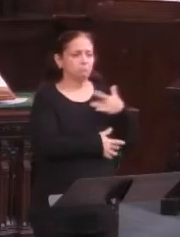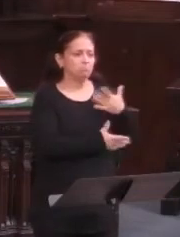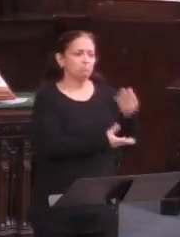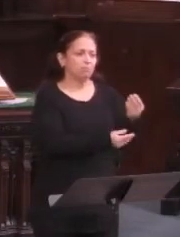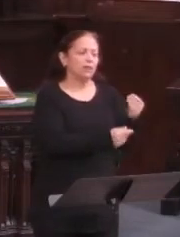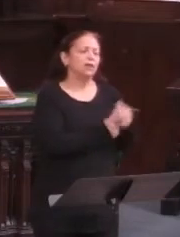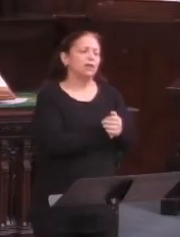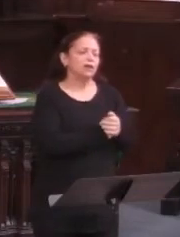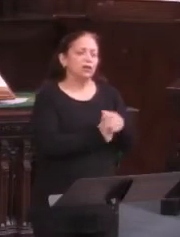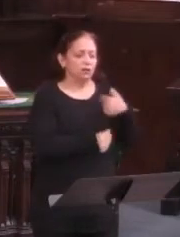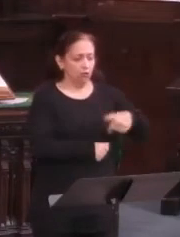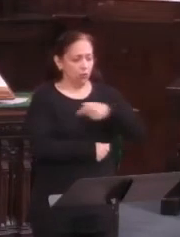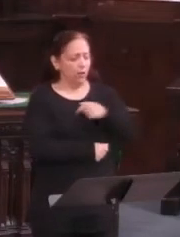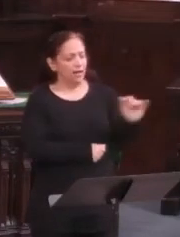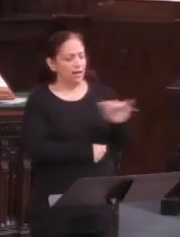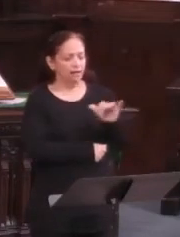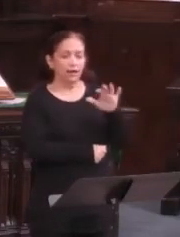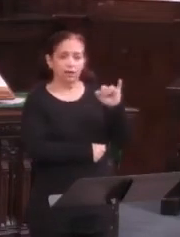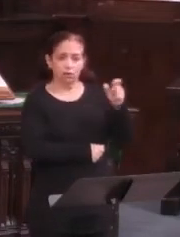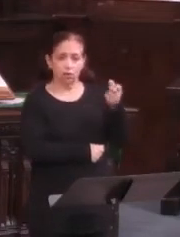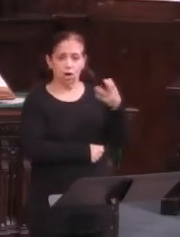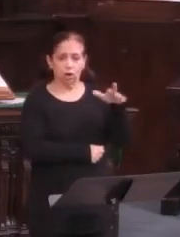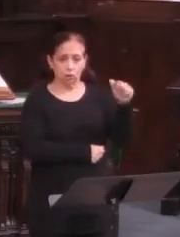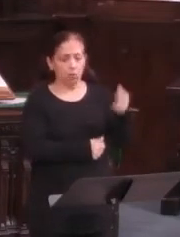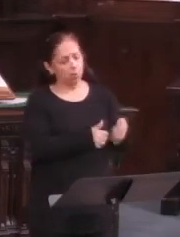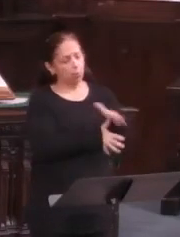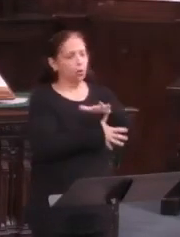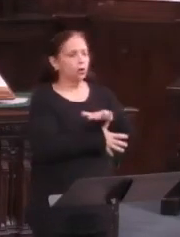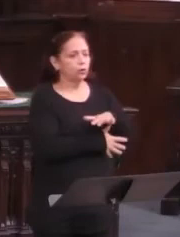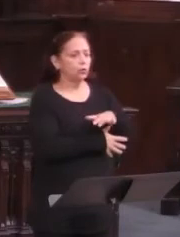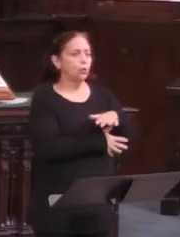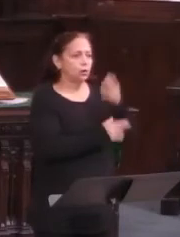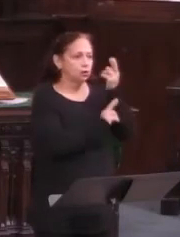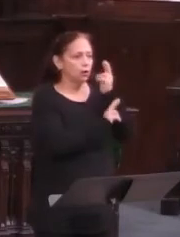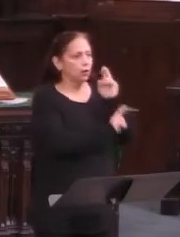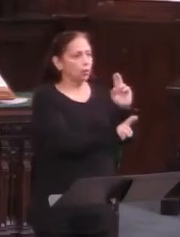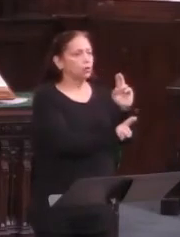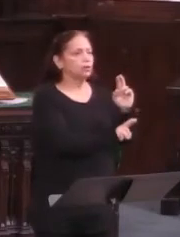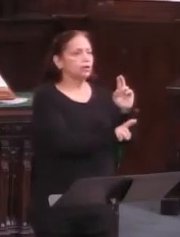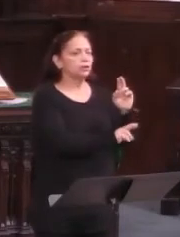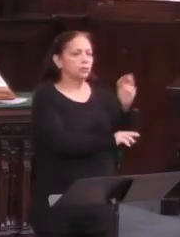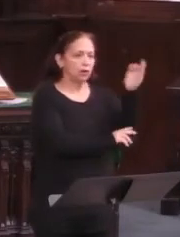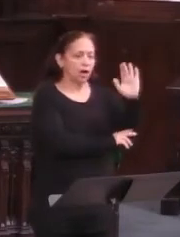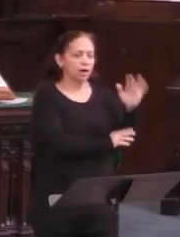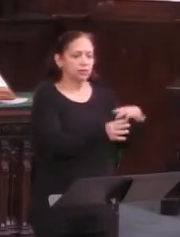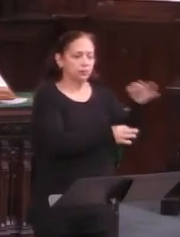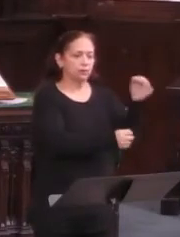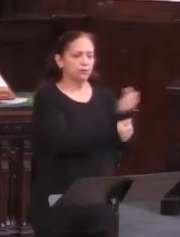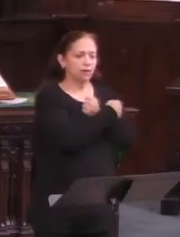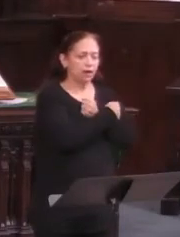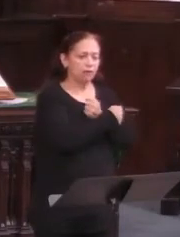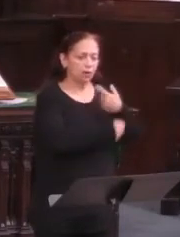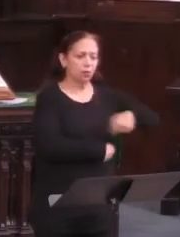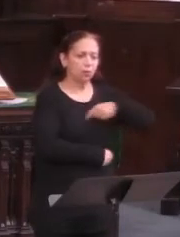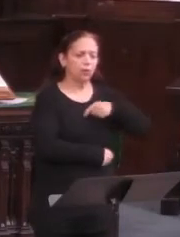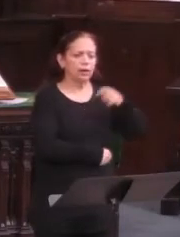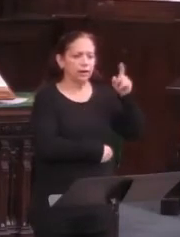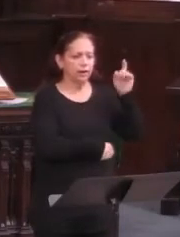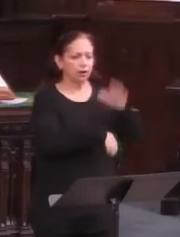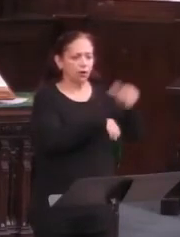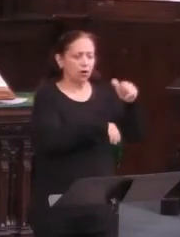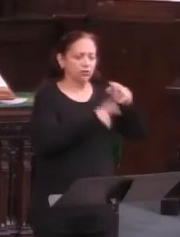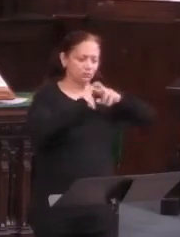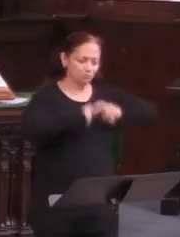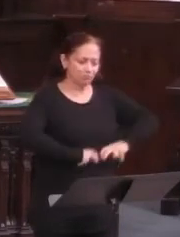like Joshua, prioritize our loyalty to God, the Spirit of Love, we are called to dig deep to